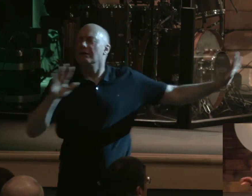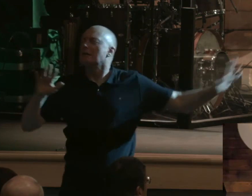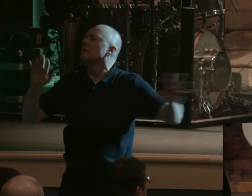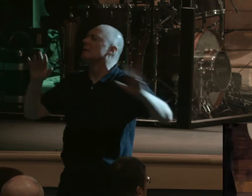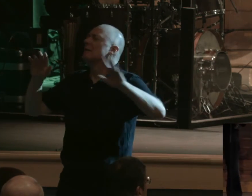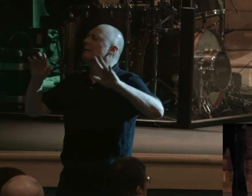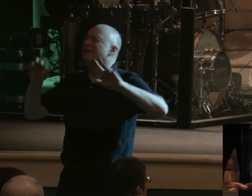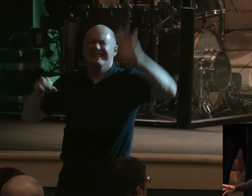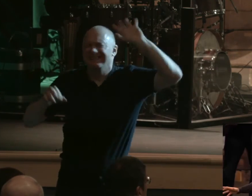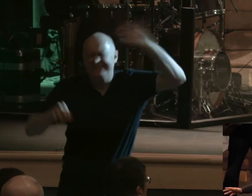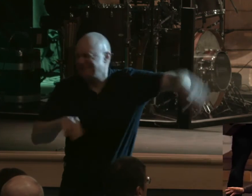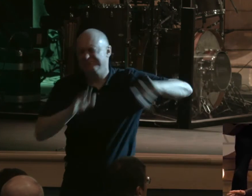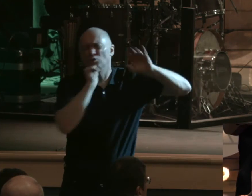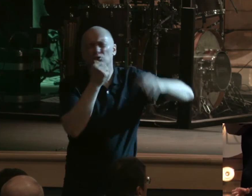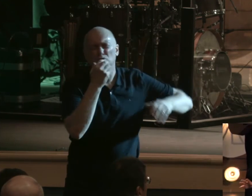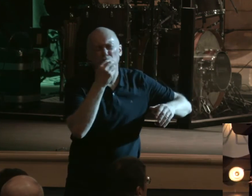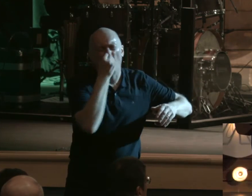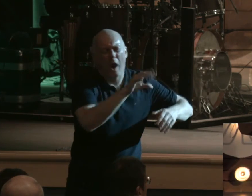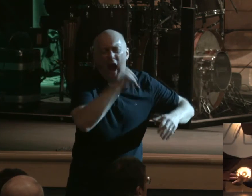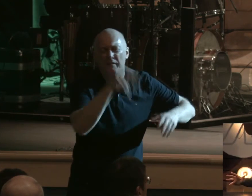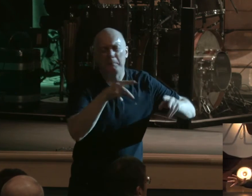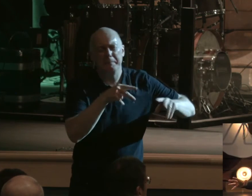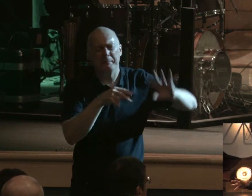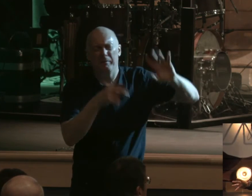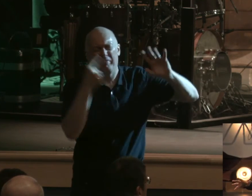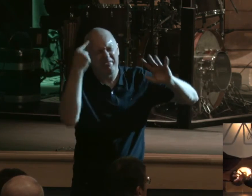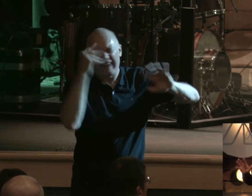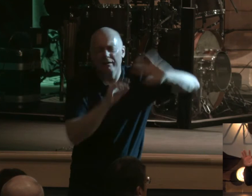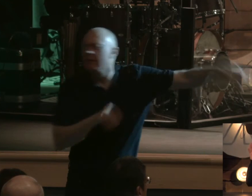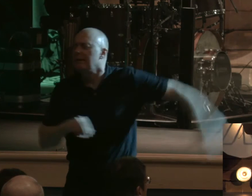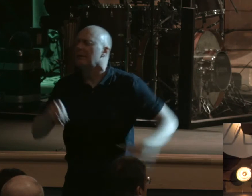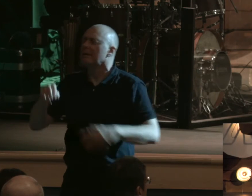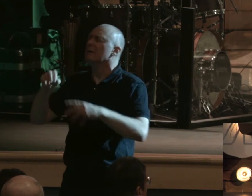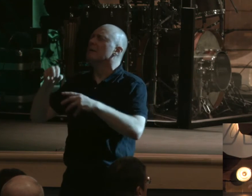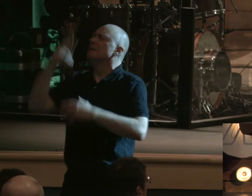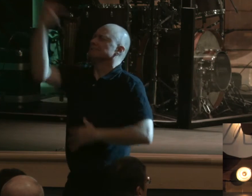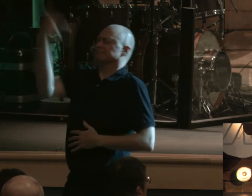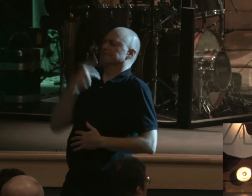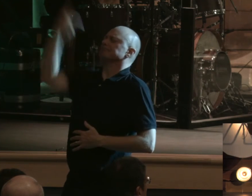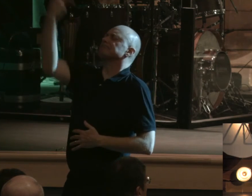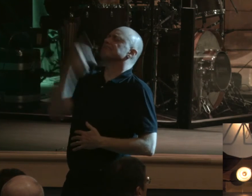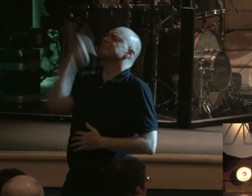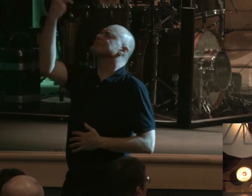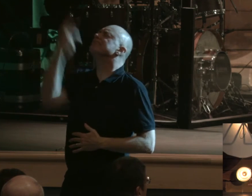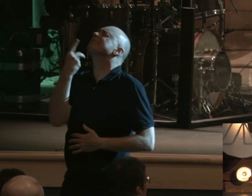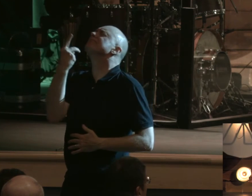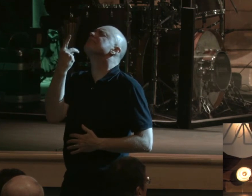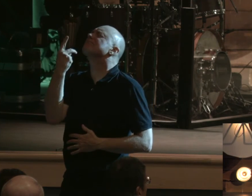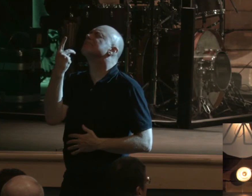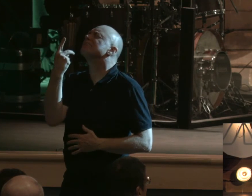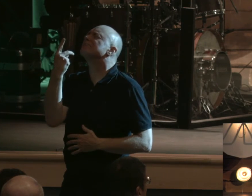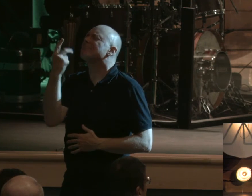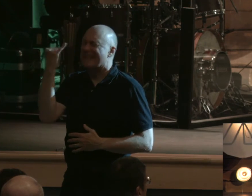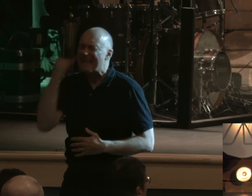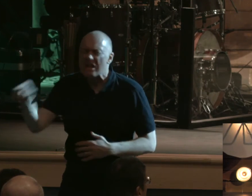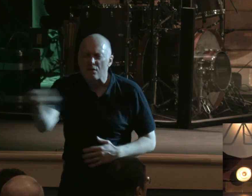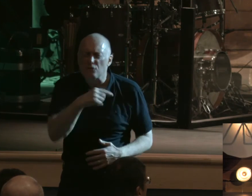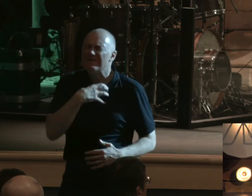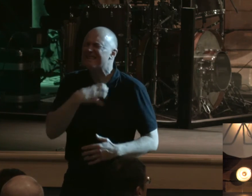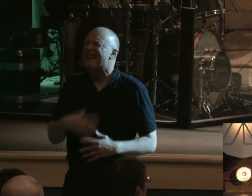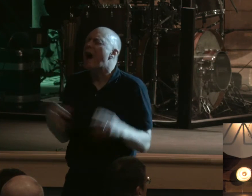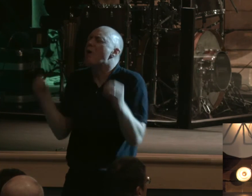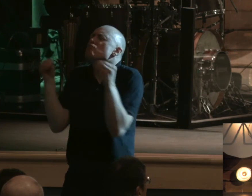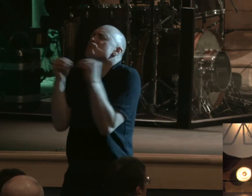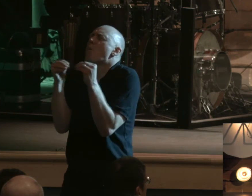Lord. You don't give a rip about what someone else says or thinks. This is you and God right now. If you desire more from